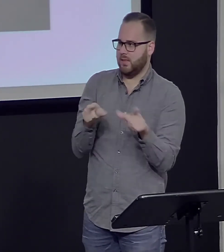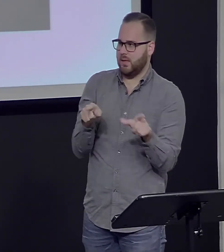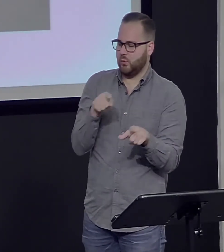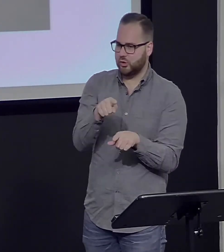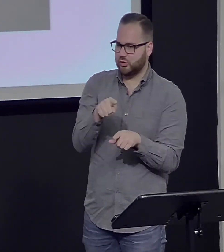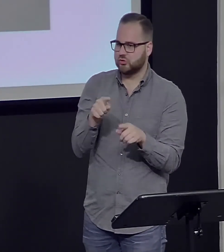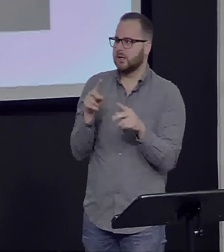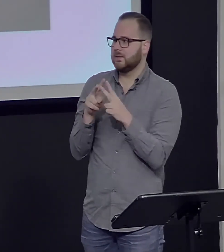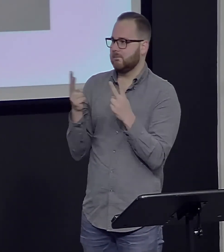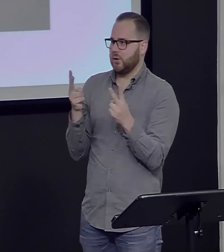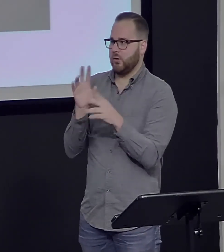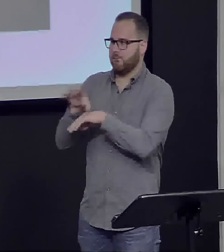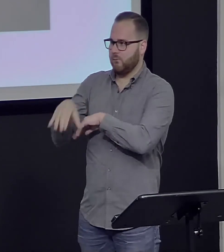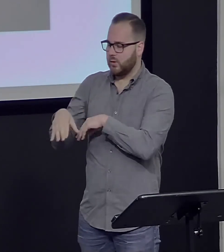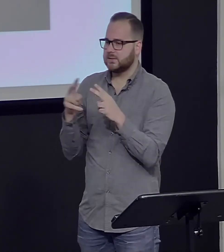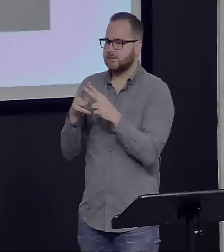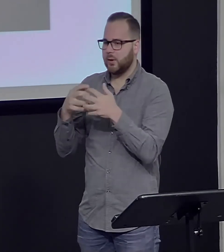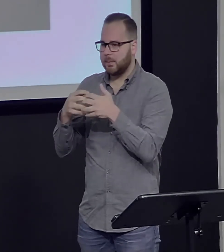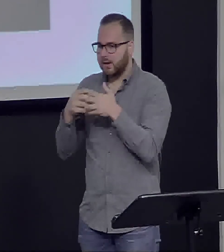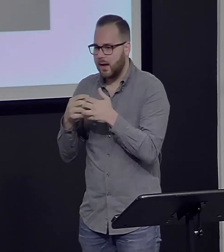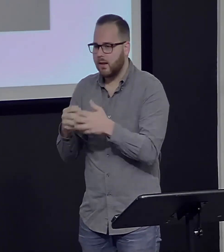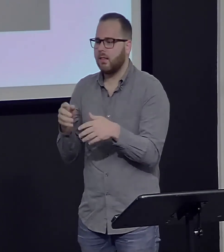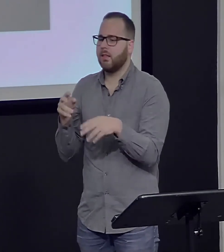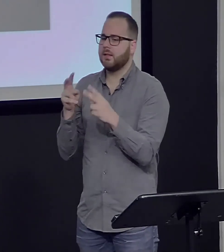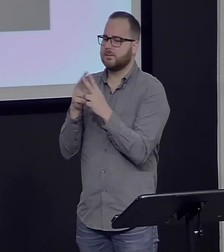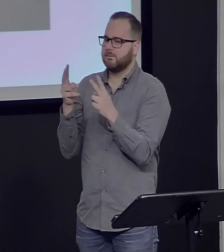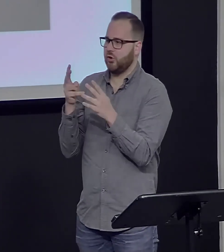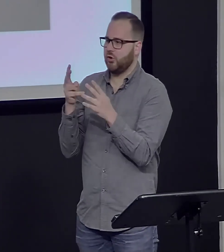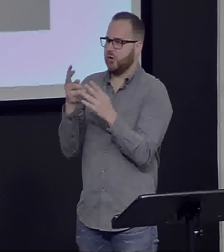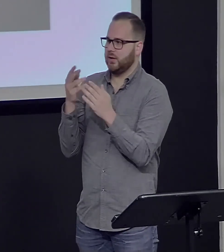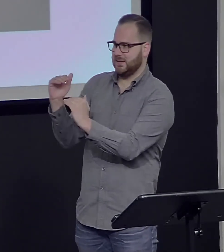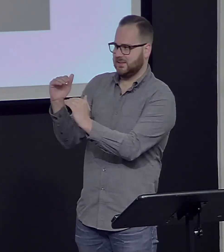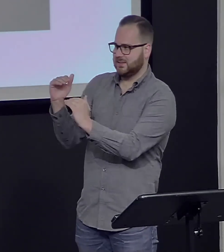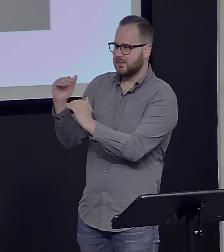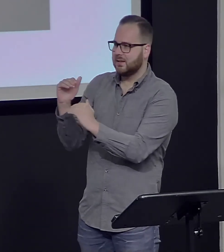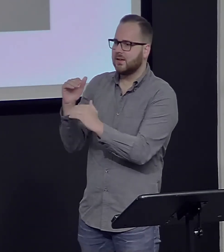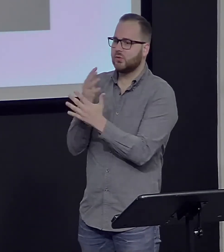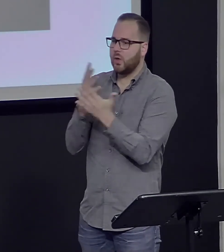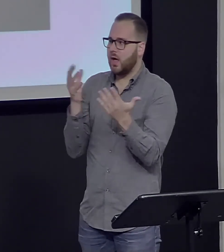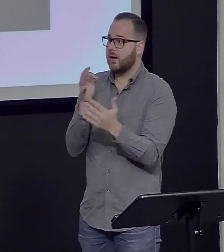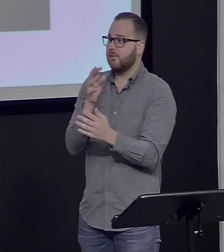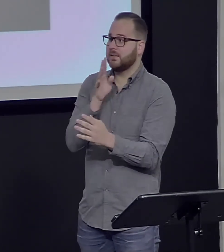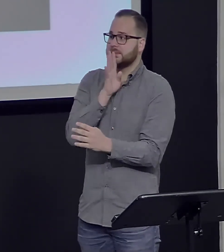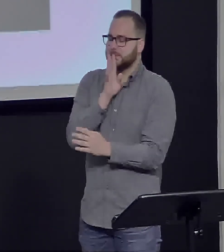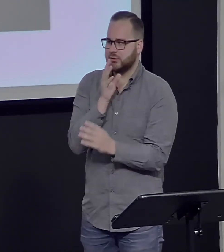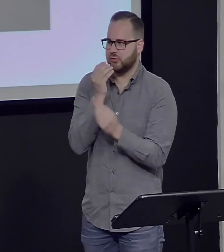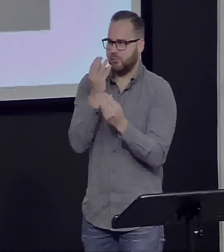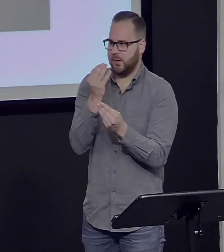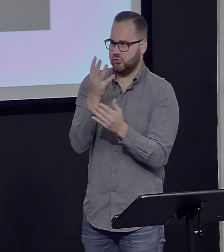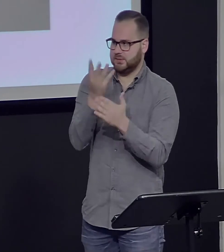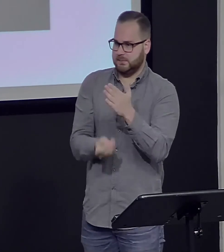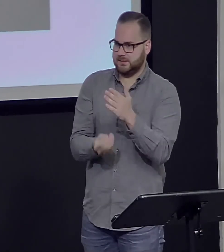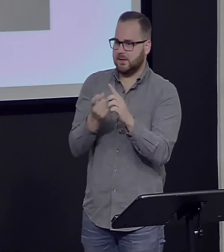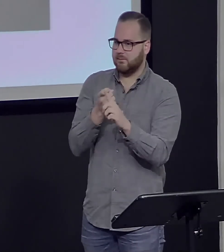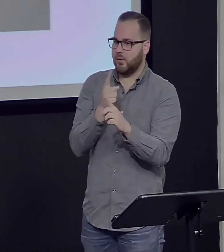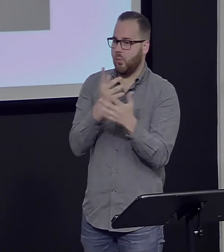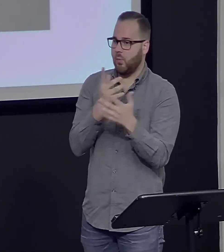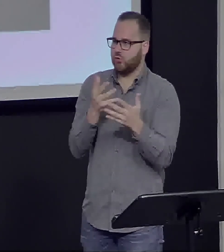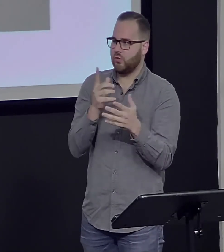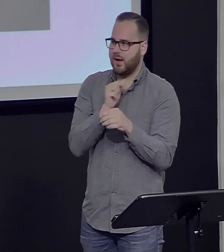way proportional to spoken language. It's very forced, it's very mechanical, Yeah. it's very limited. Lots of